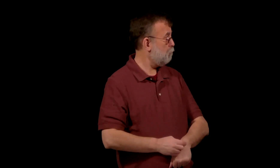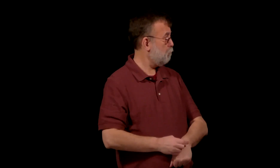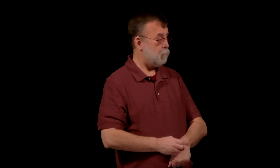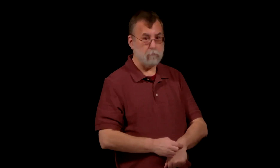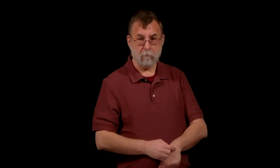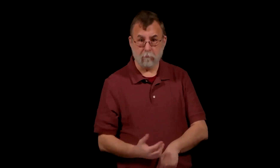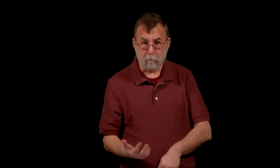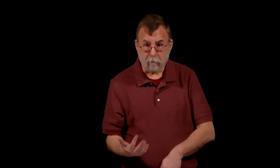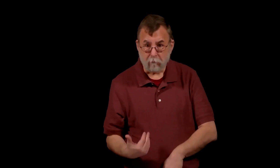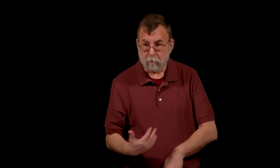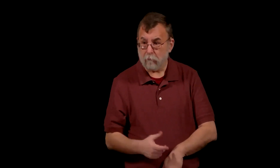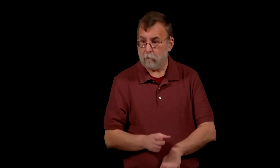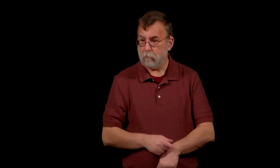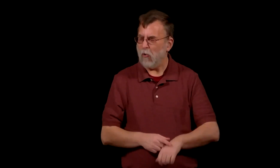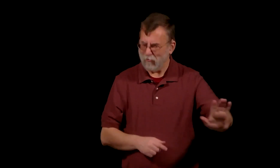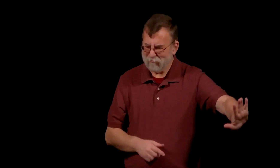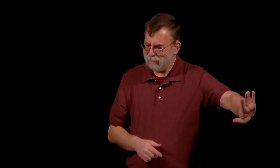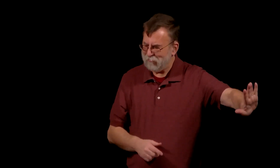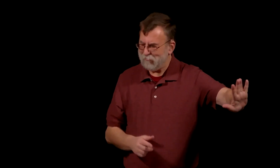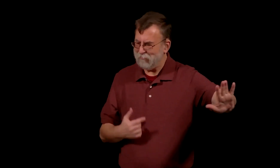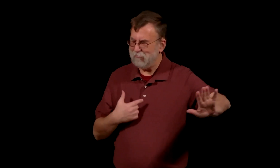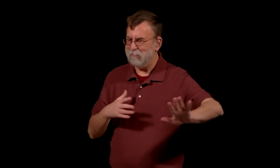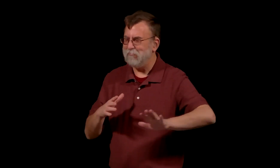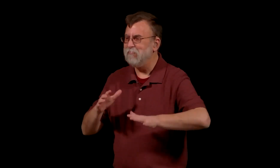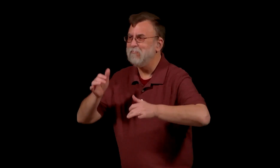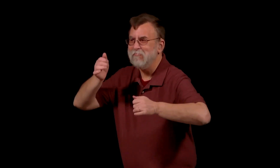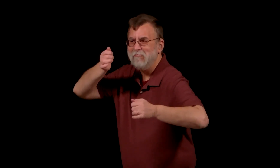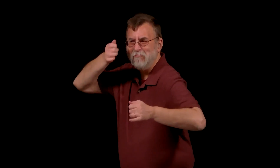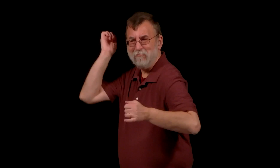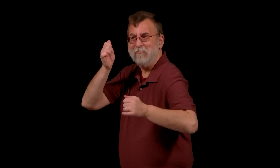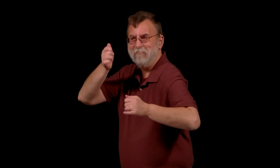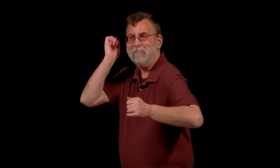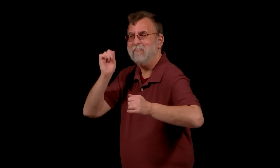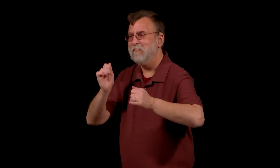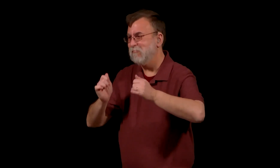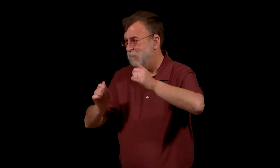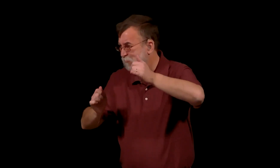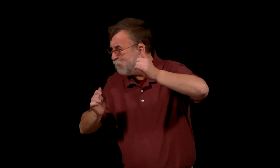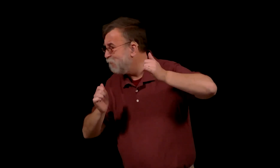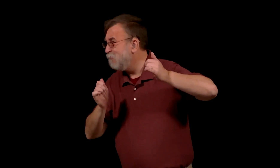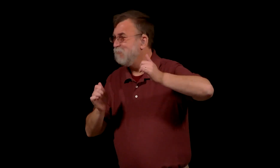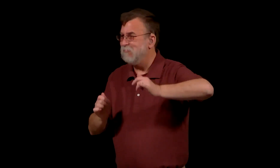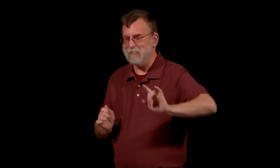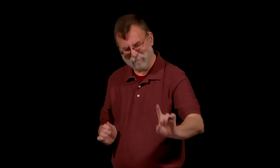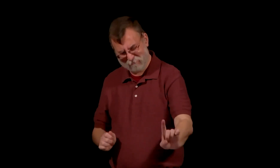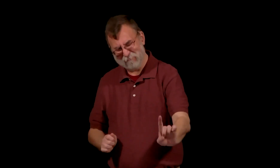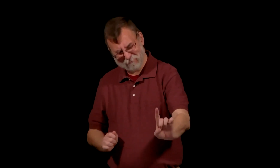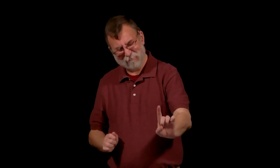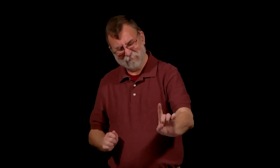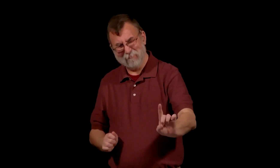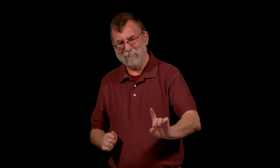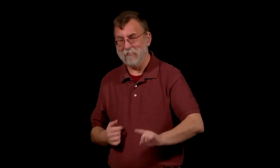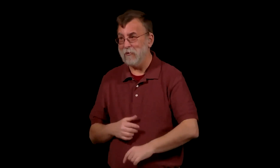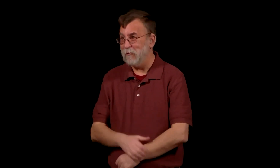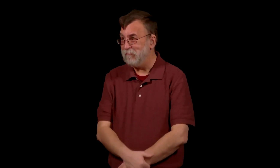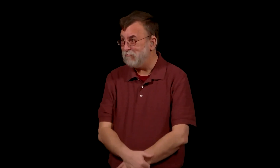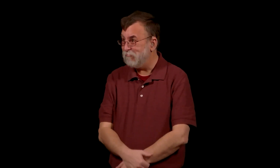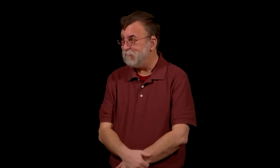like, okay, time, we need to go, the time's up. And I'll like want to make sure everything is just perfect. Hold